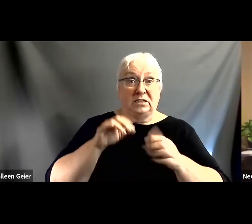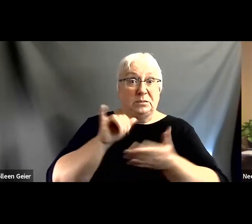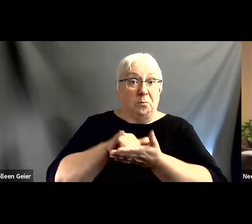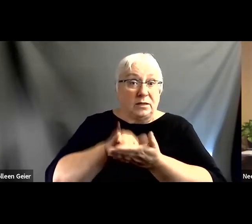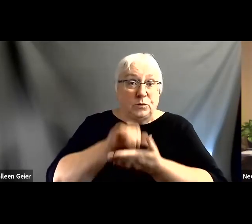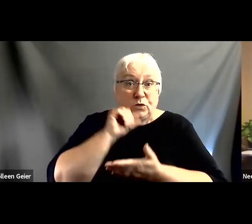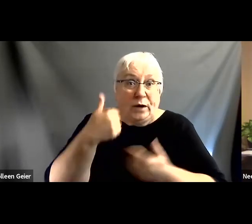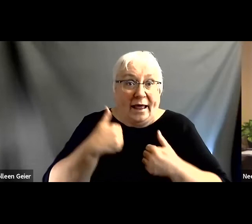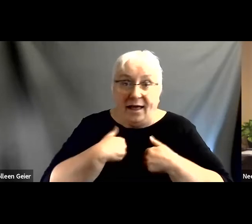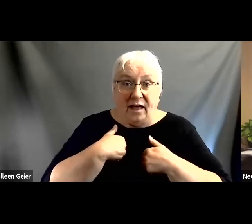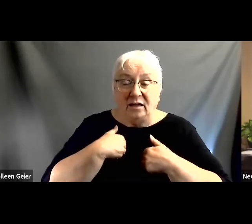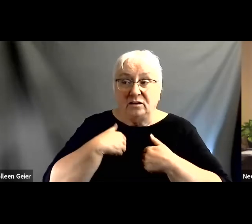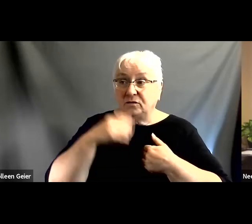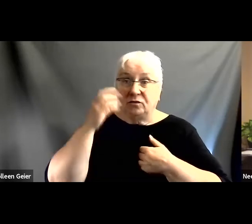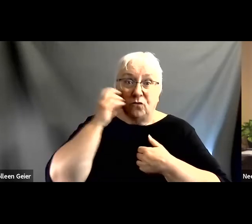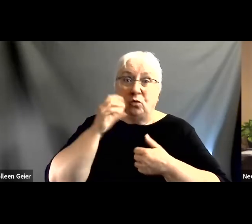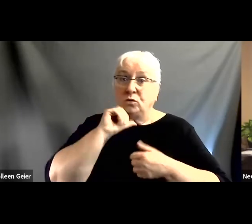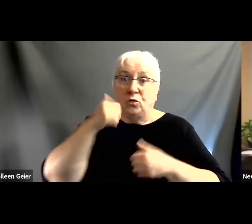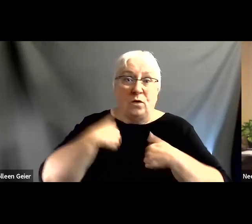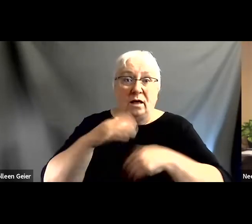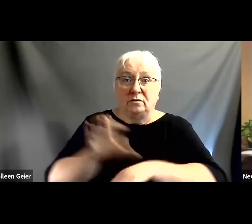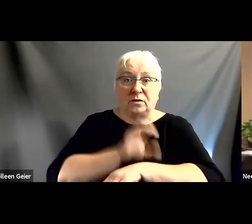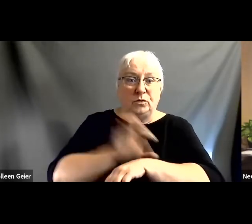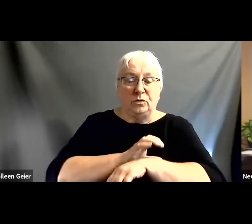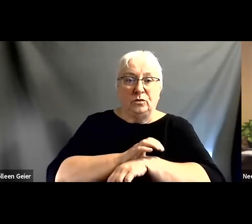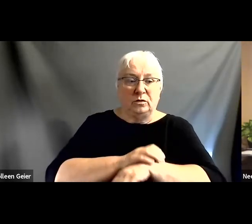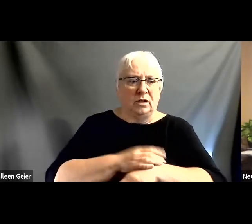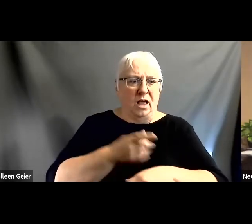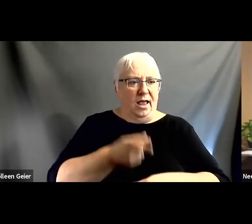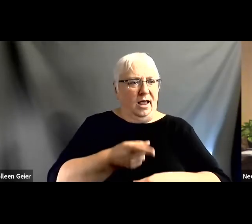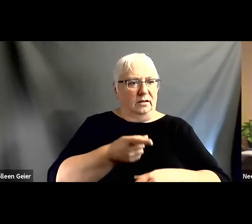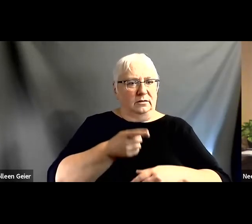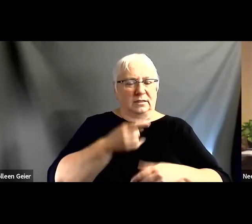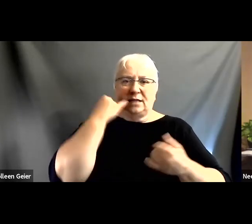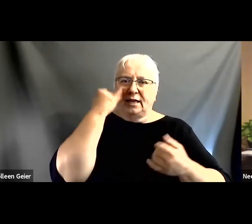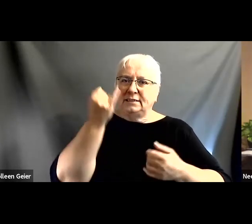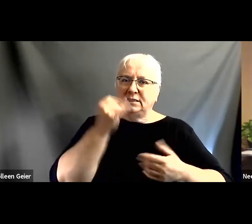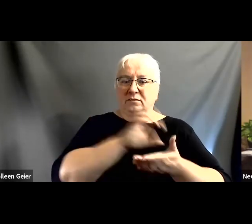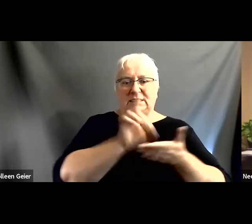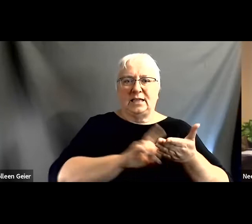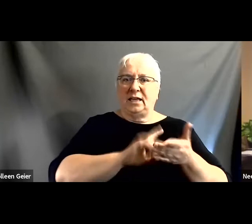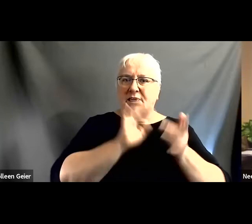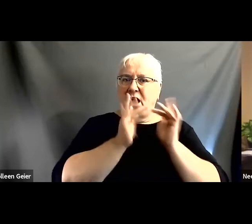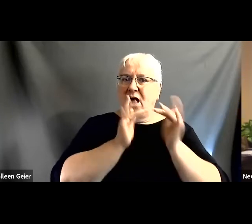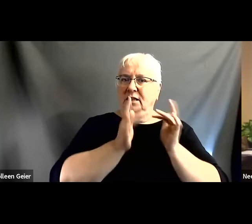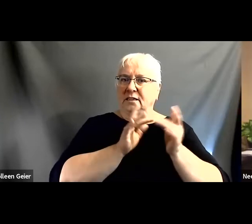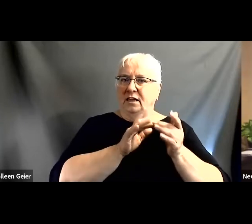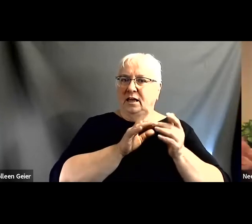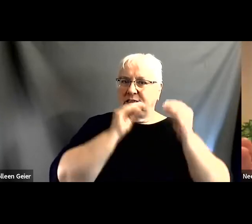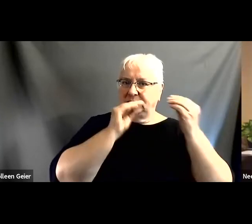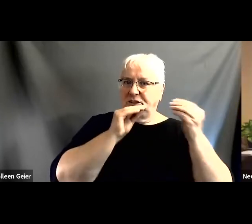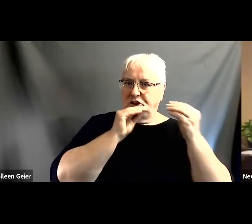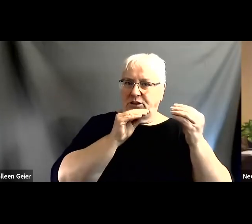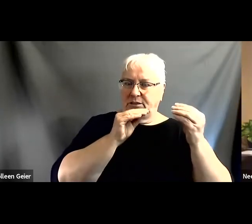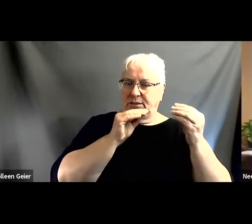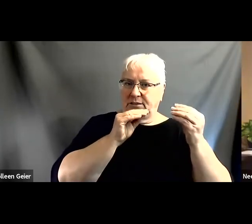then the very premise of the design of translating something into bringing learning from a